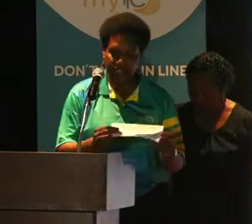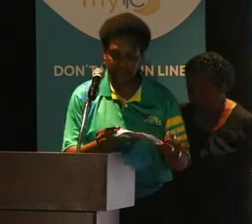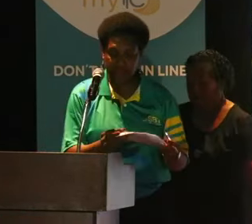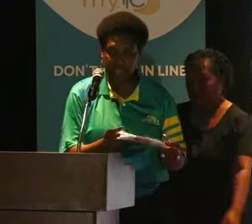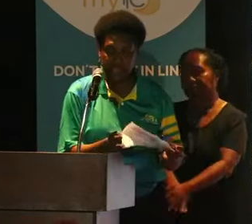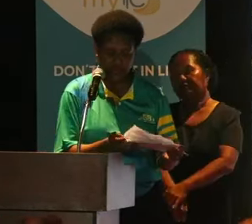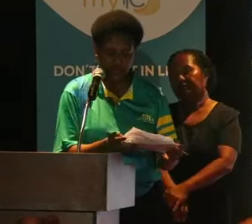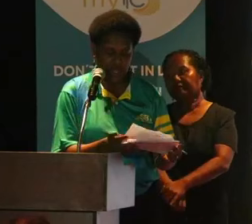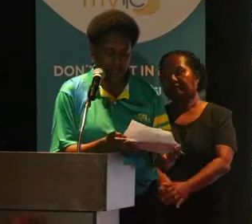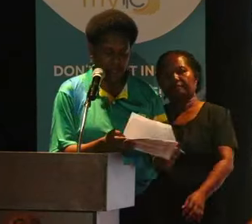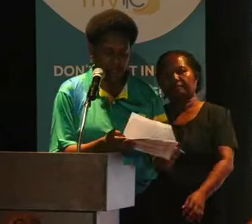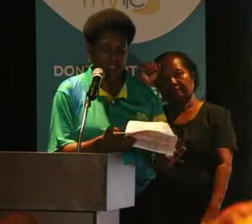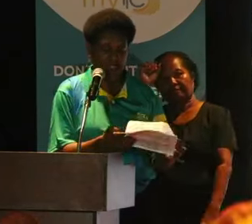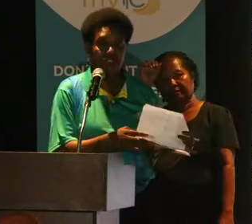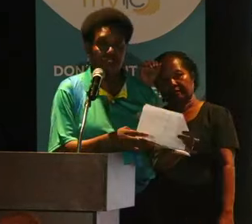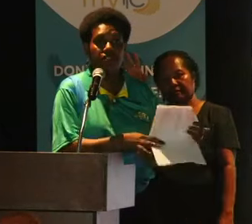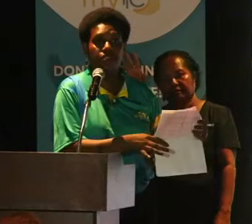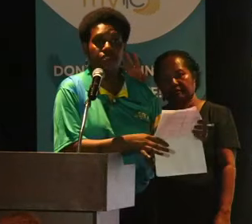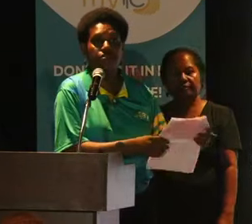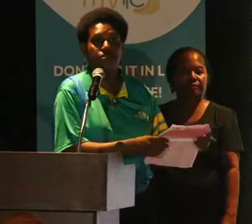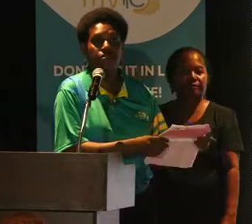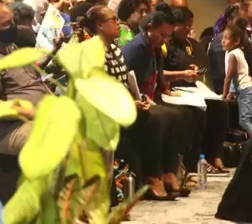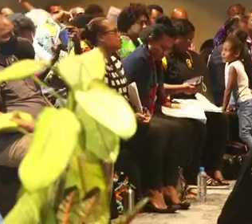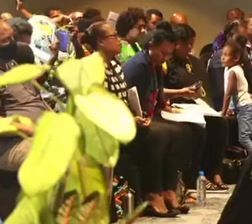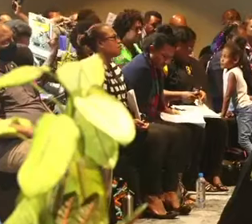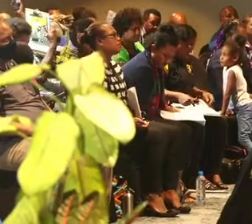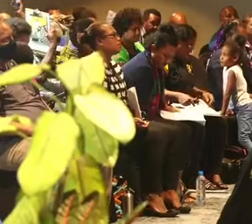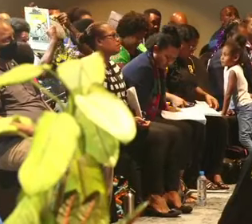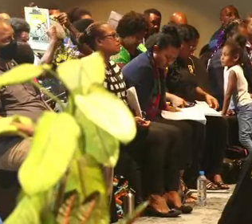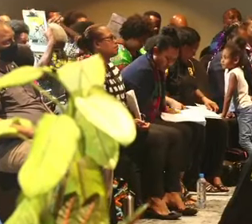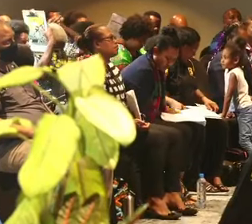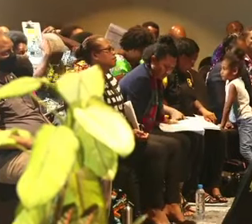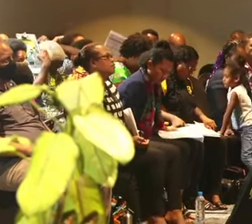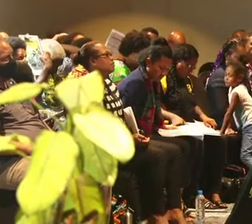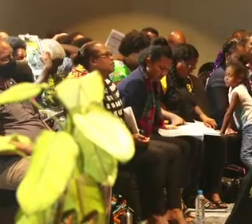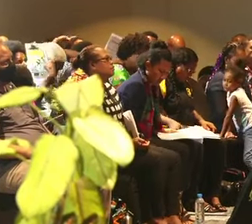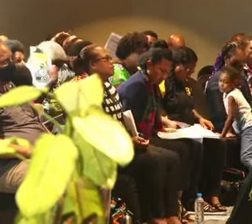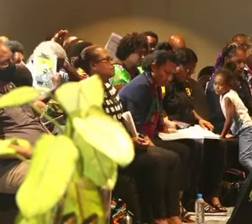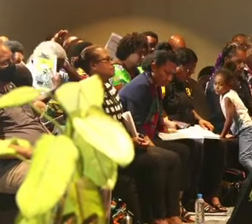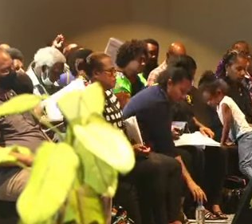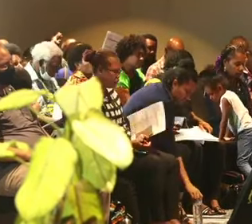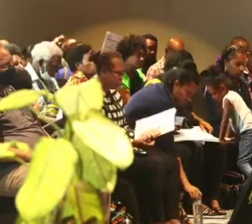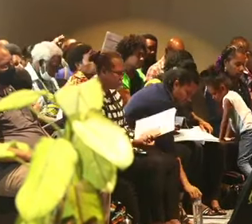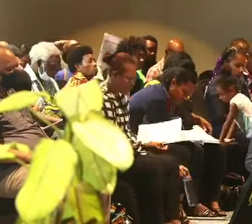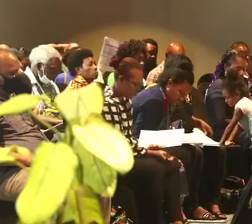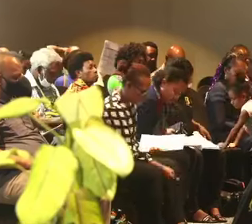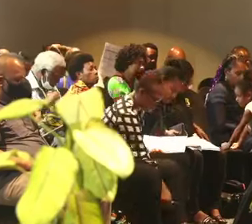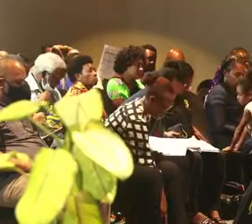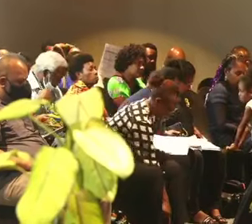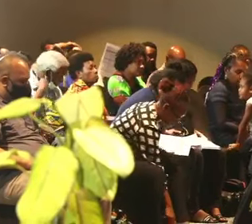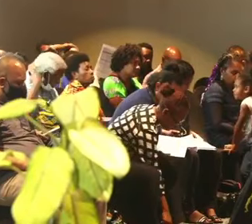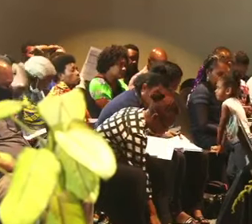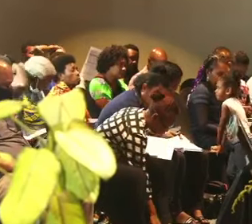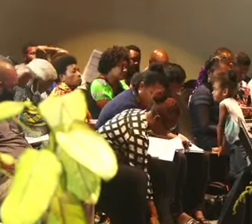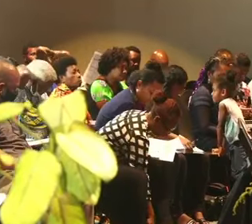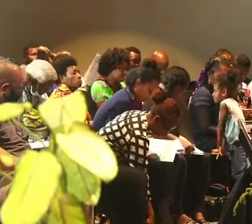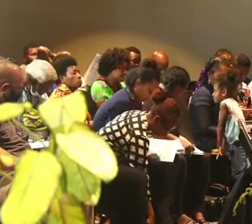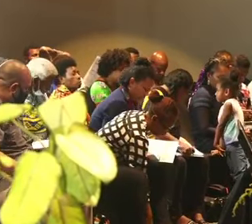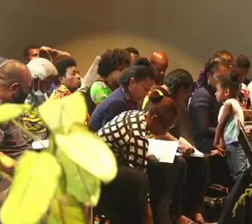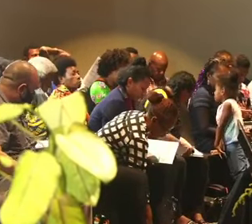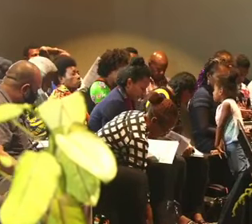Please don't forget to, as you go out to do answer our survey forms, the survey forms are at the